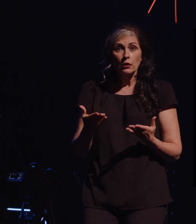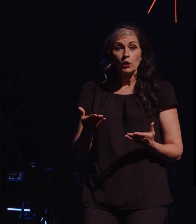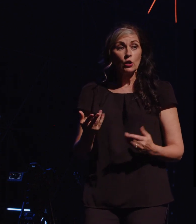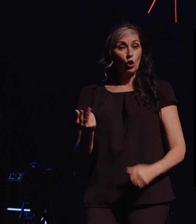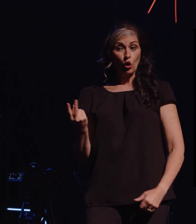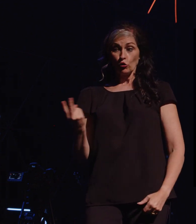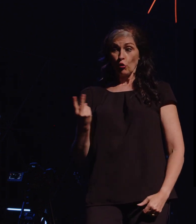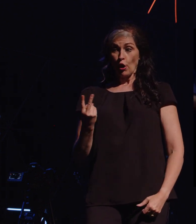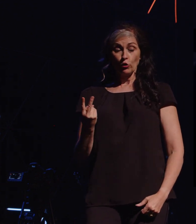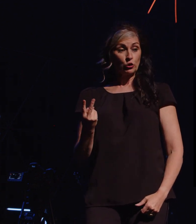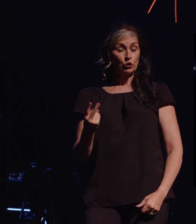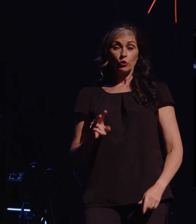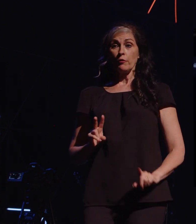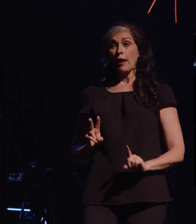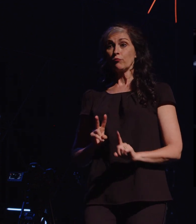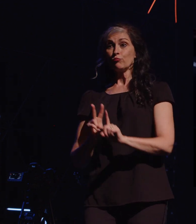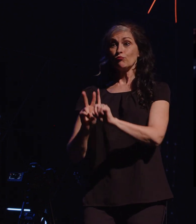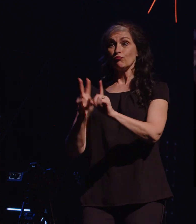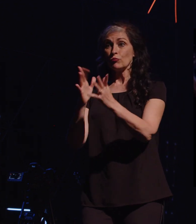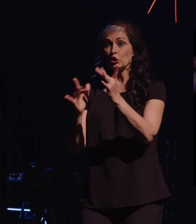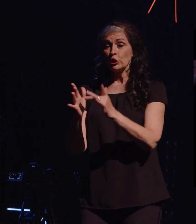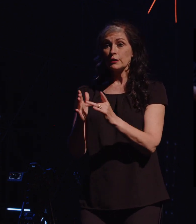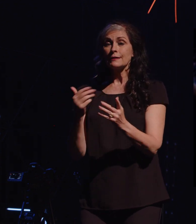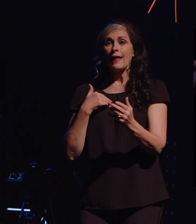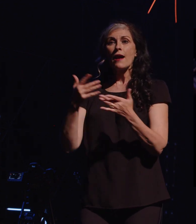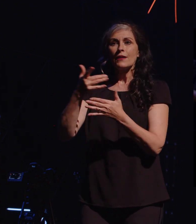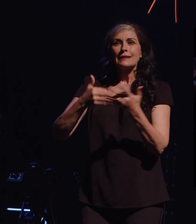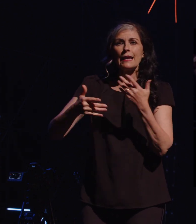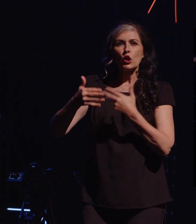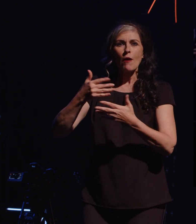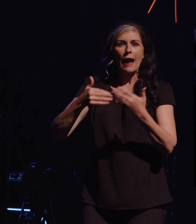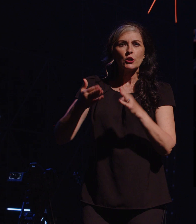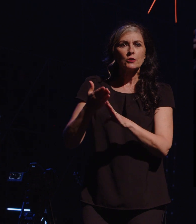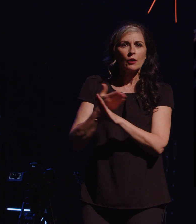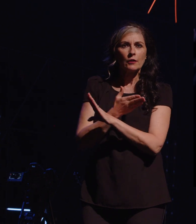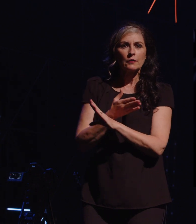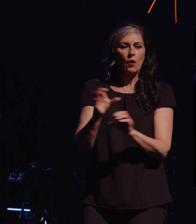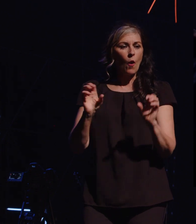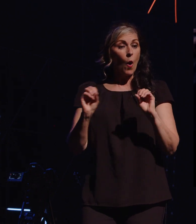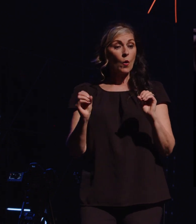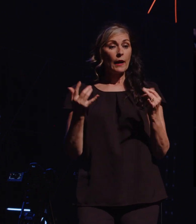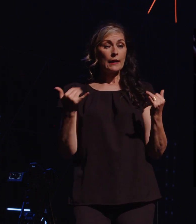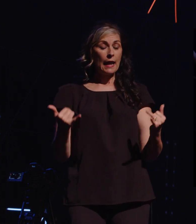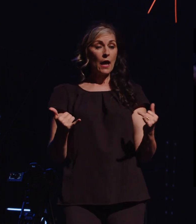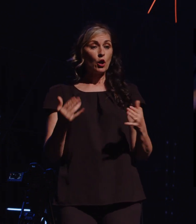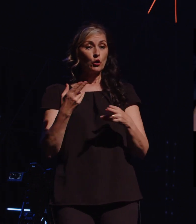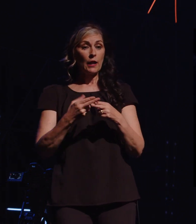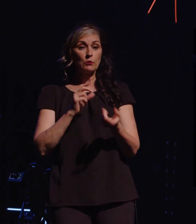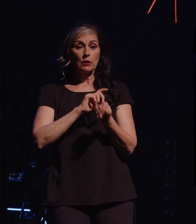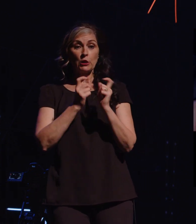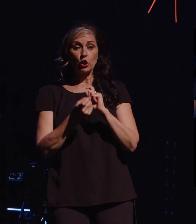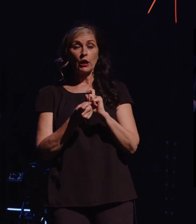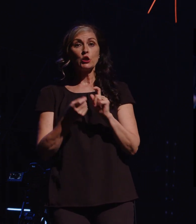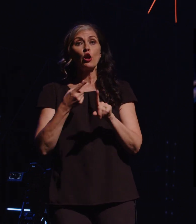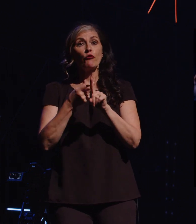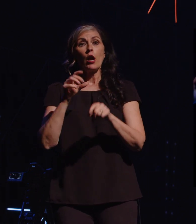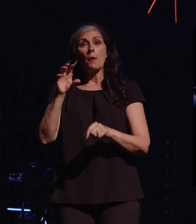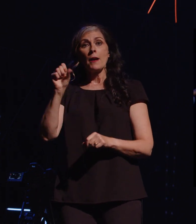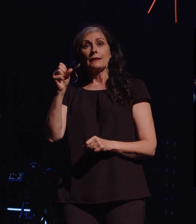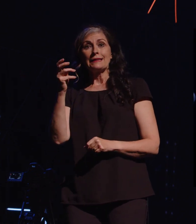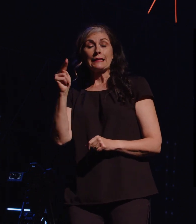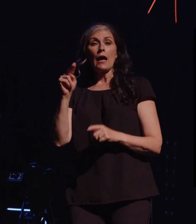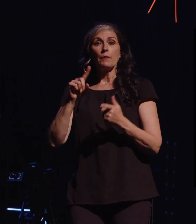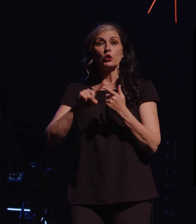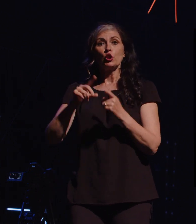do? They run over to Jesus. And then Jesus has this interaction with him. He's like, okay, your name's no longer Simon, but it's going to be Peter. And I'm sure in that moment he's like, oh,